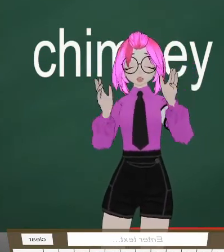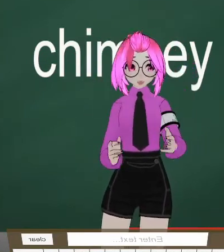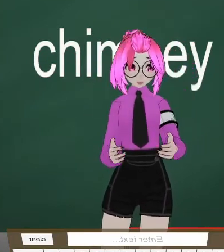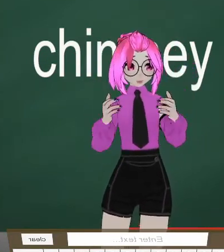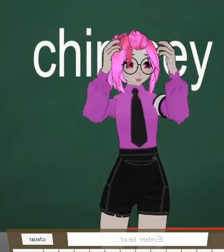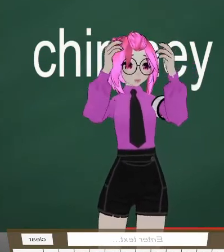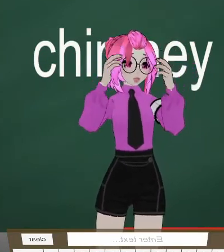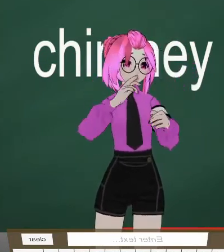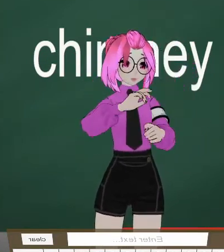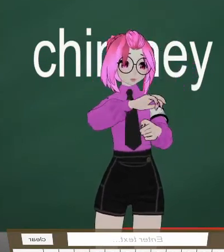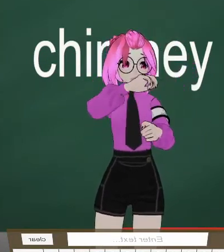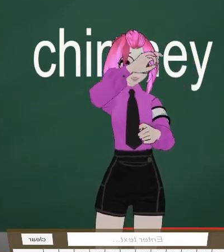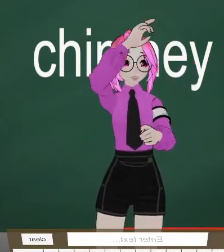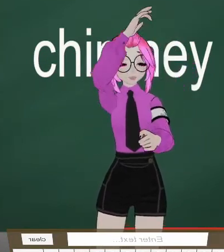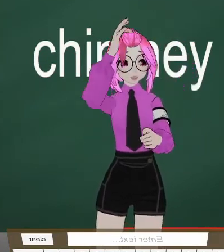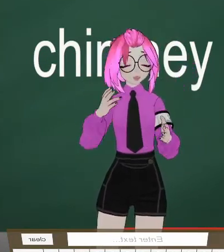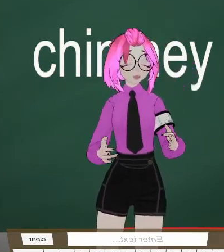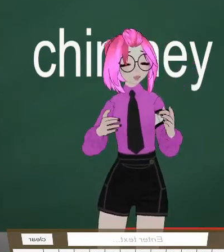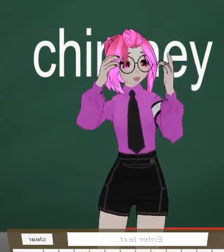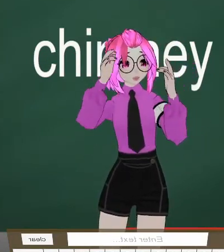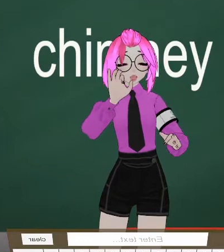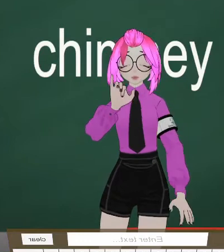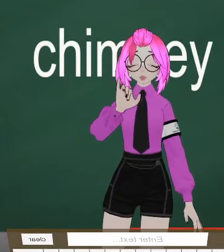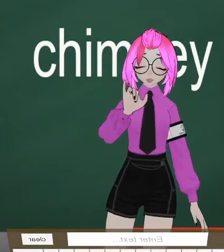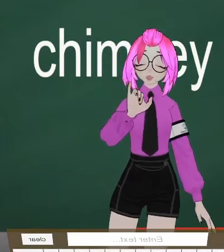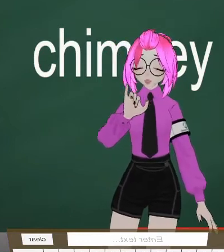up or smoke up both of those work